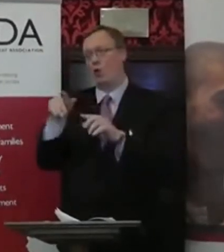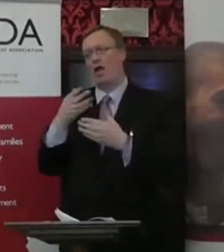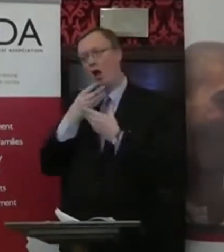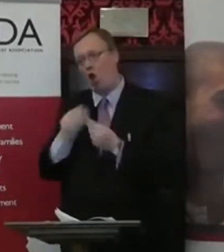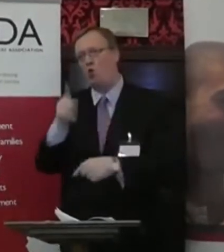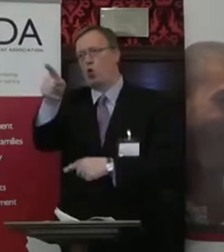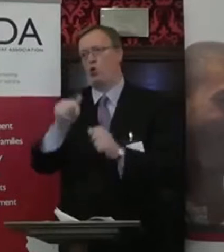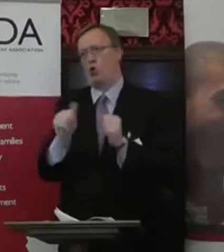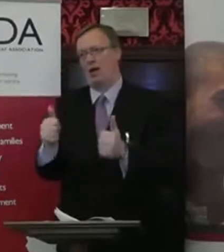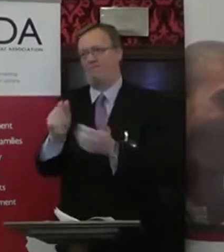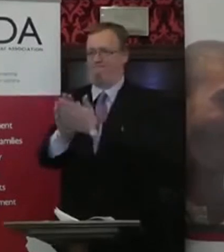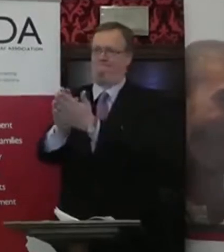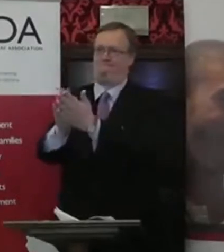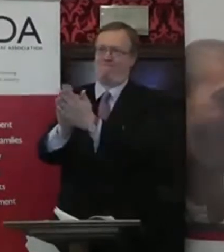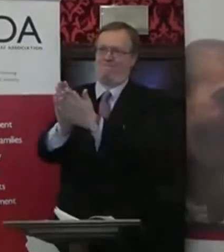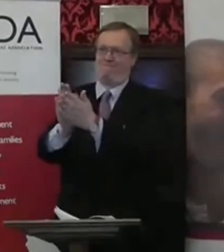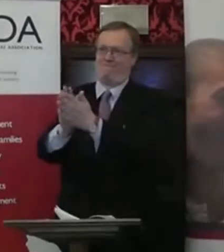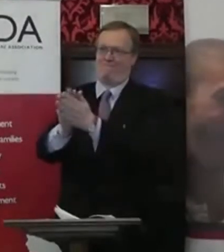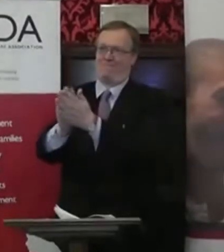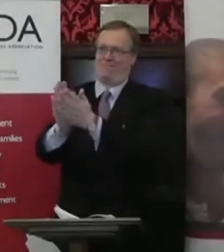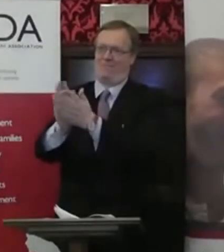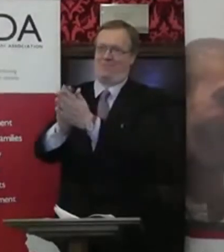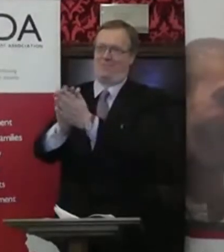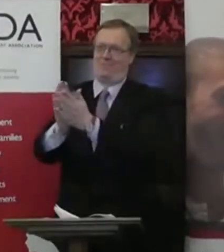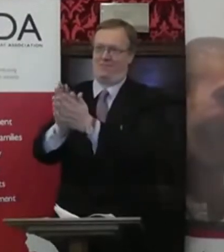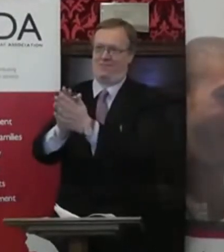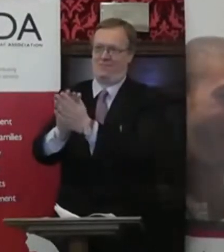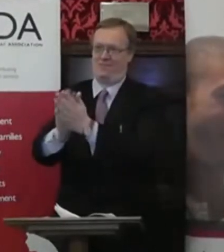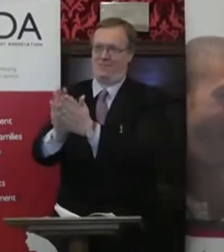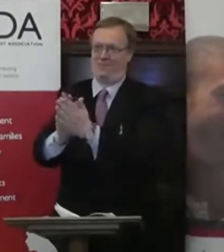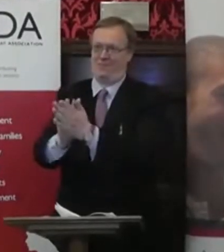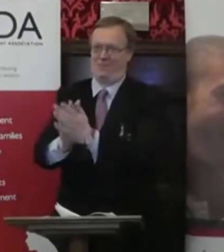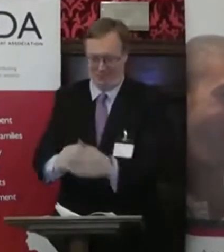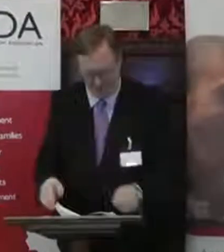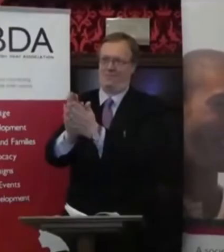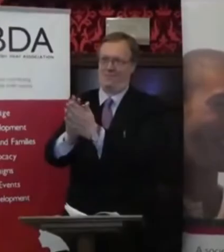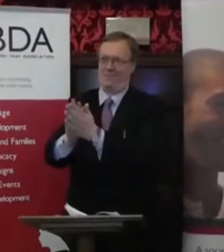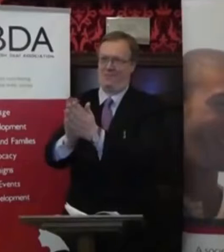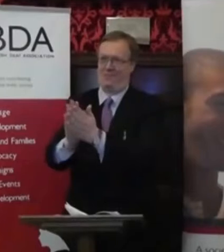when recognition happened in 2003. We remain truly grateful to it.